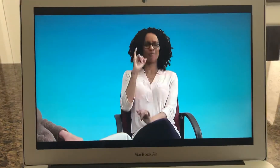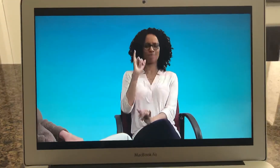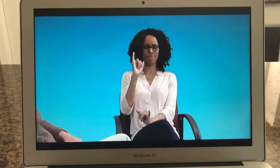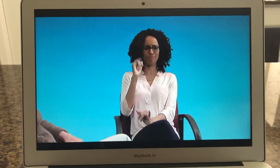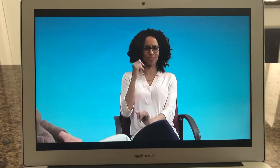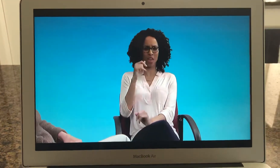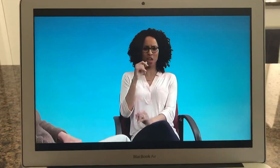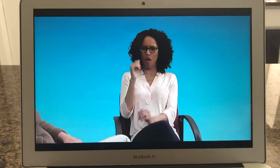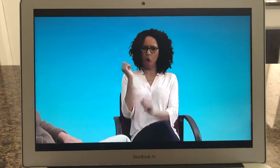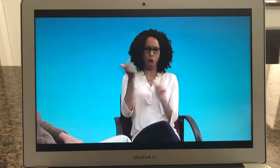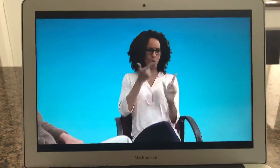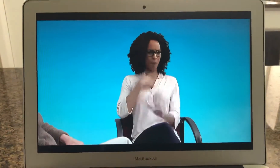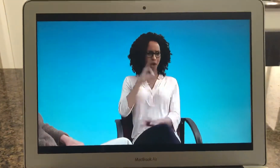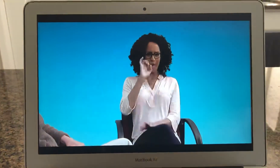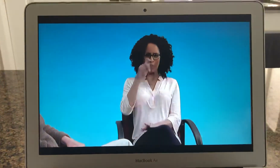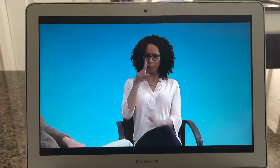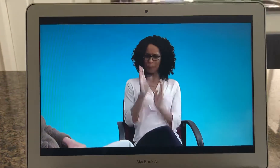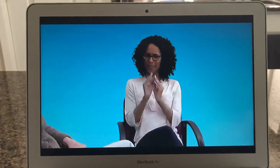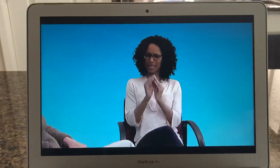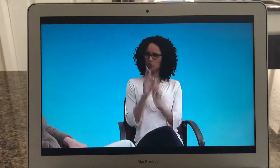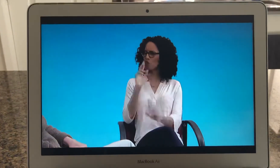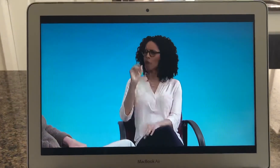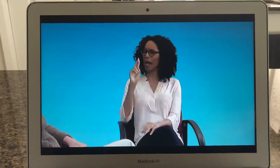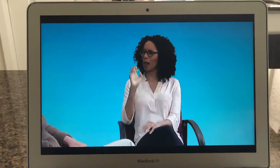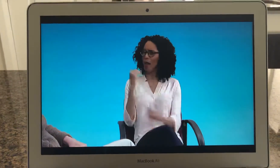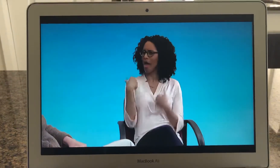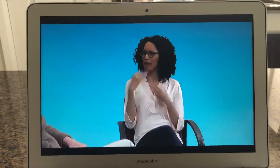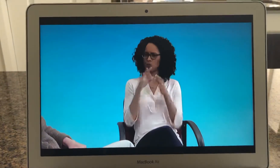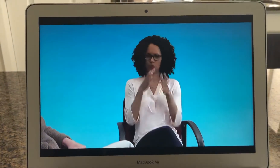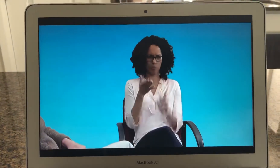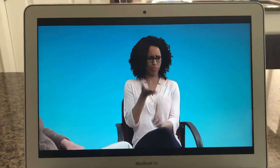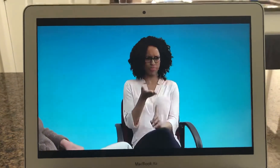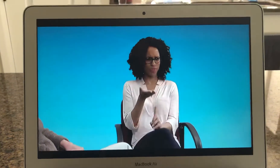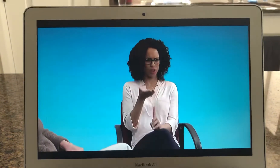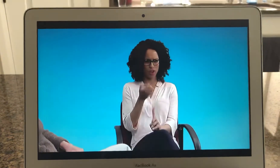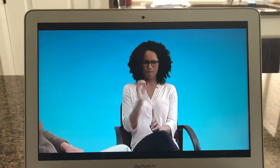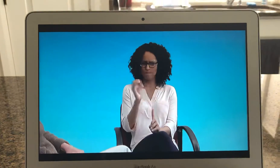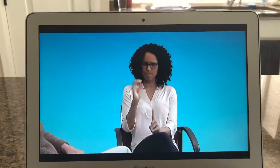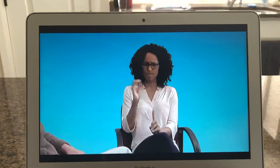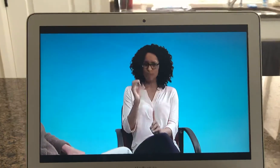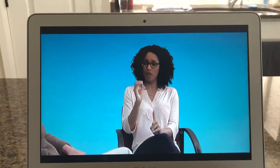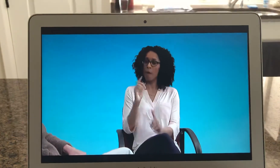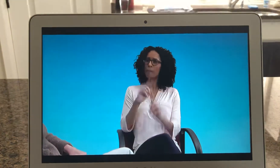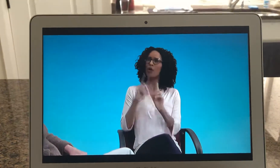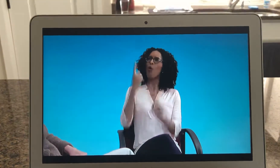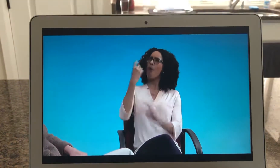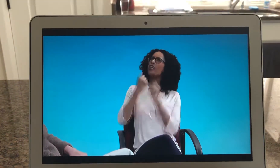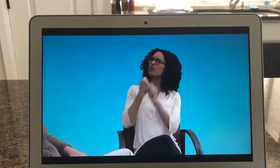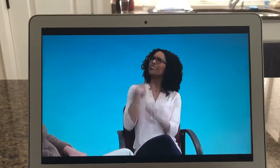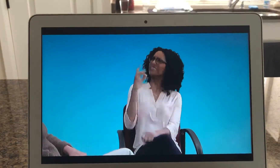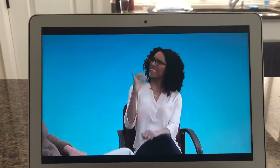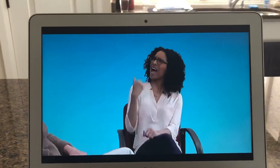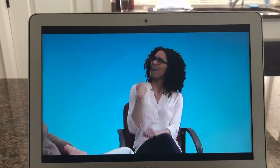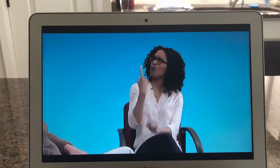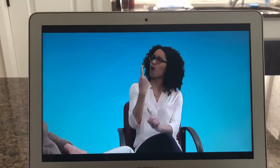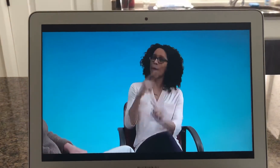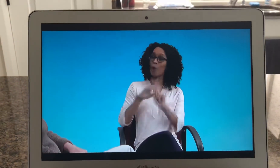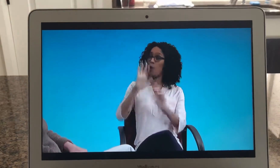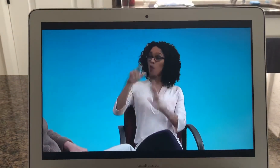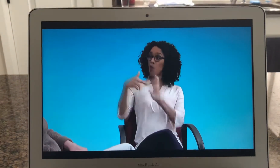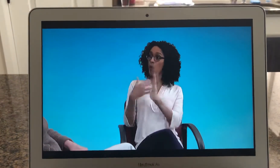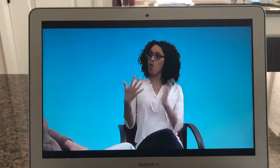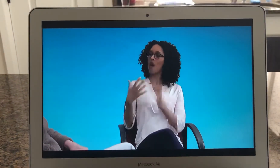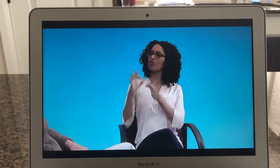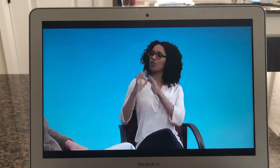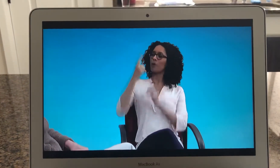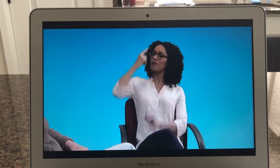That's strange. I thought all of my IEP meetings were rare. I have an interpreter there. I didn't have an interpreter, but I